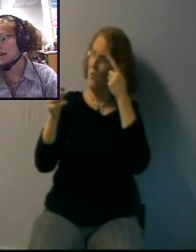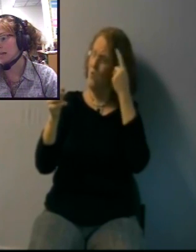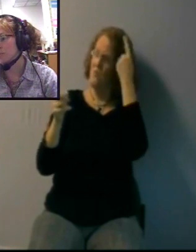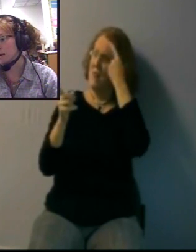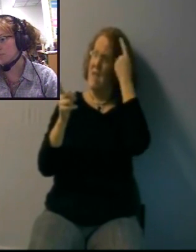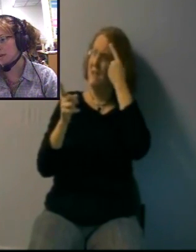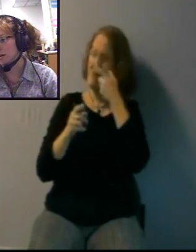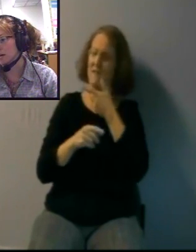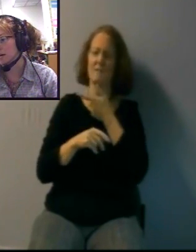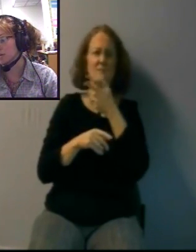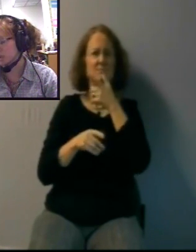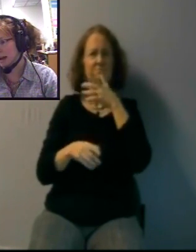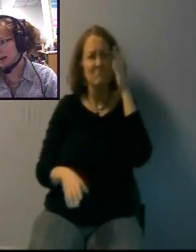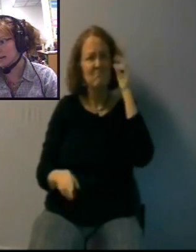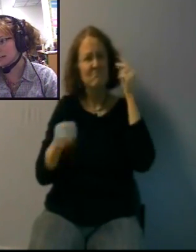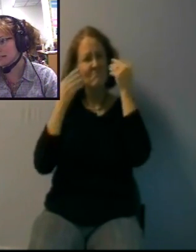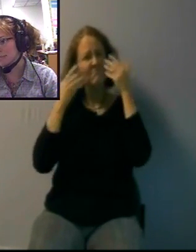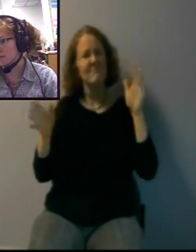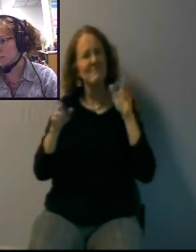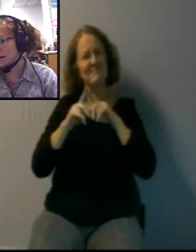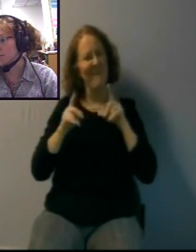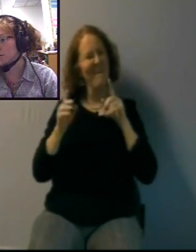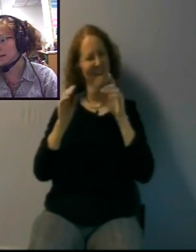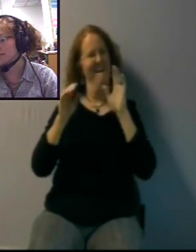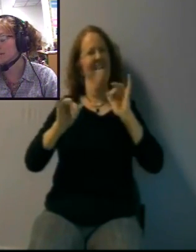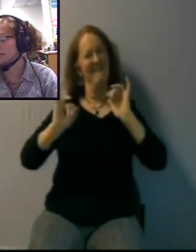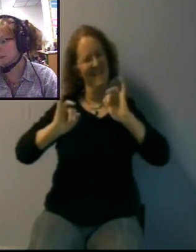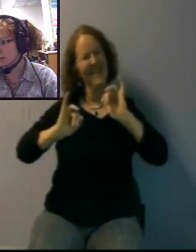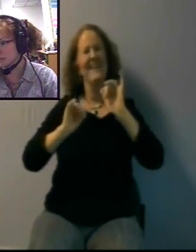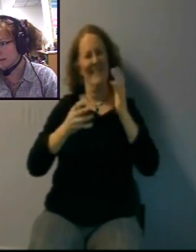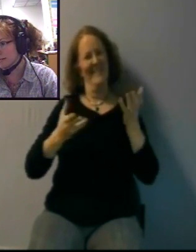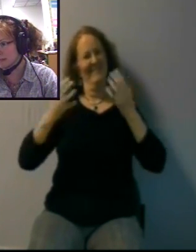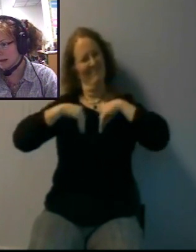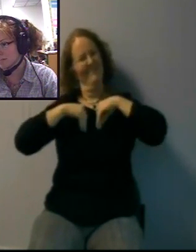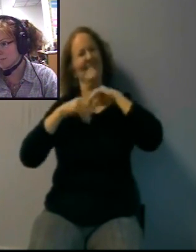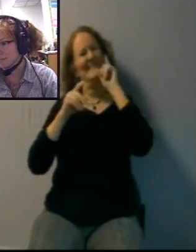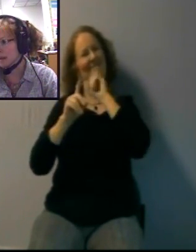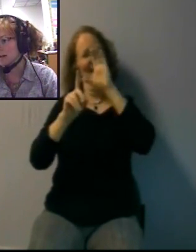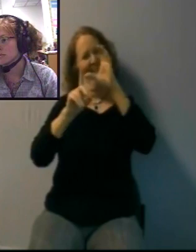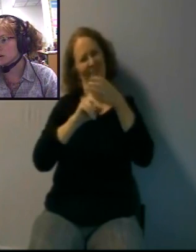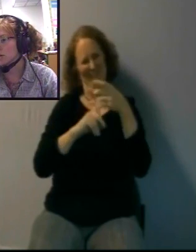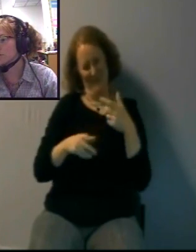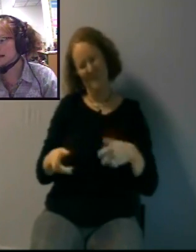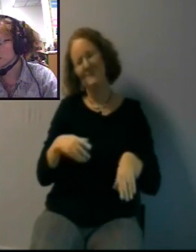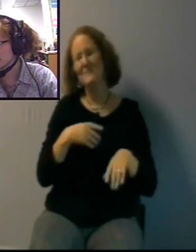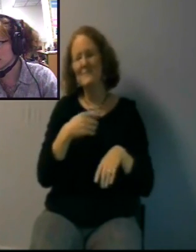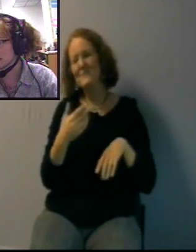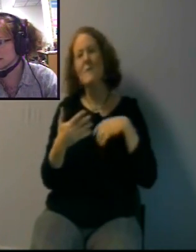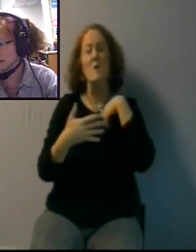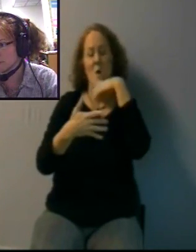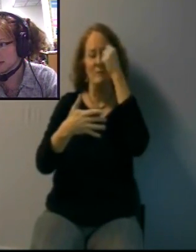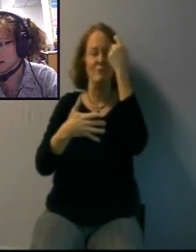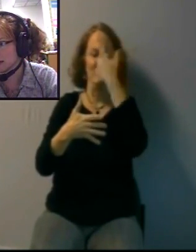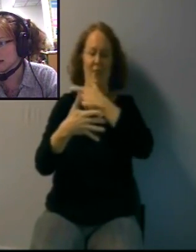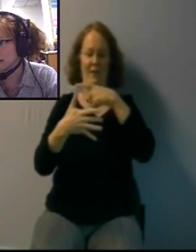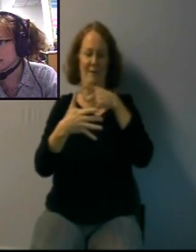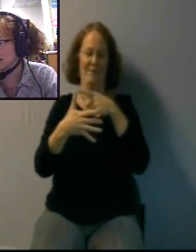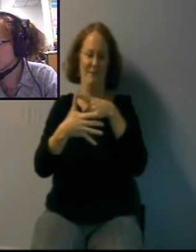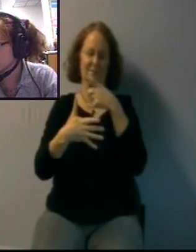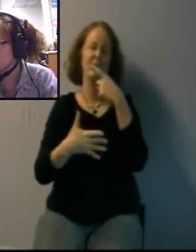then my brother Chad, he's deaf as well, but we finger spell his name. So that's just something that some people don't